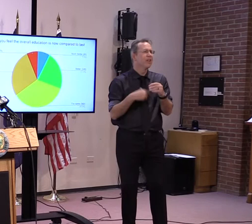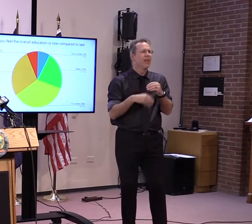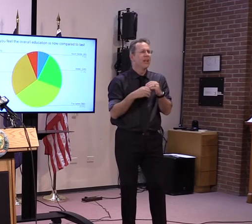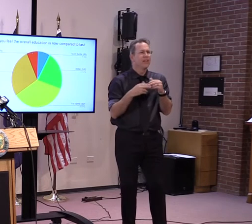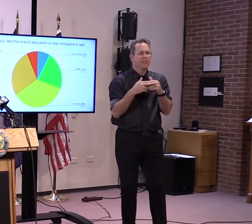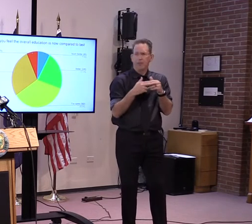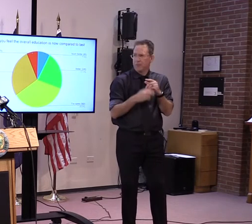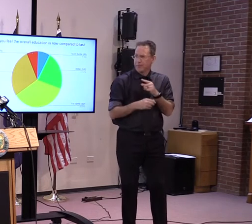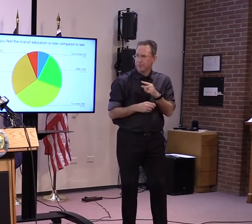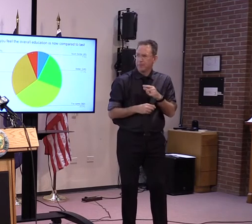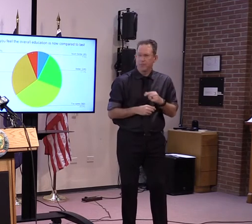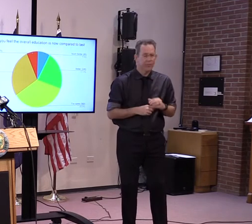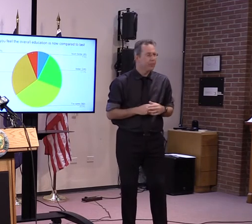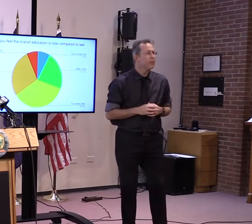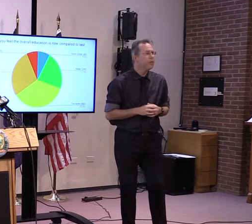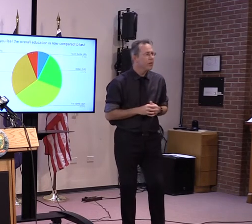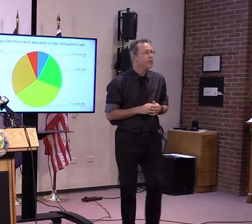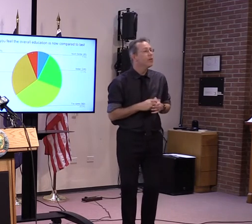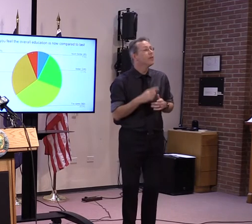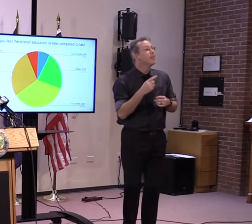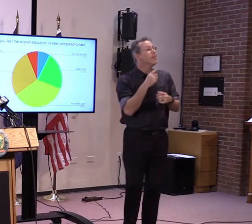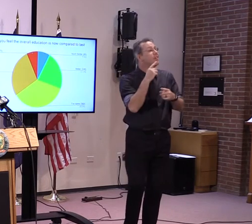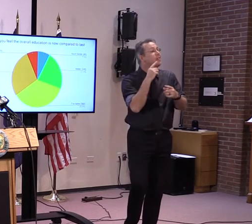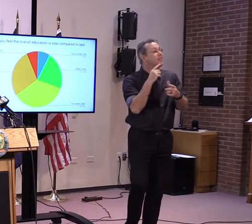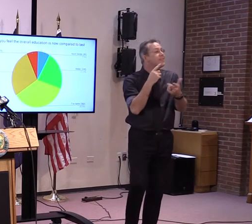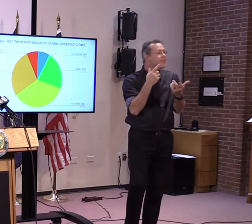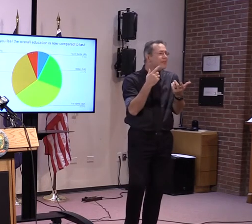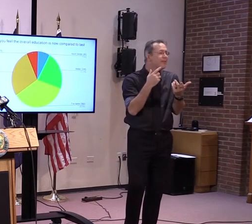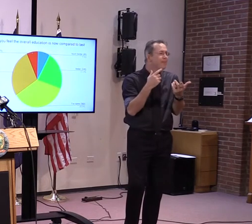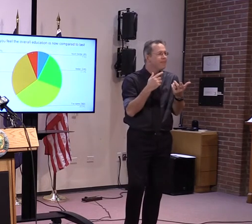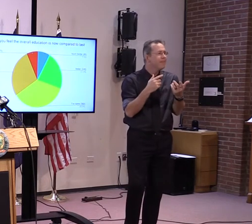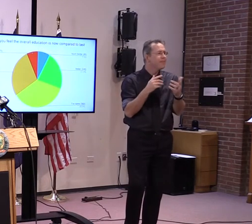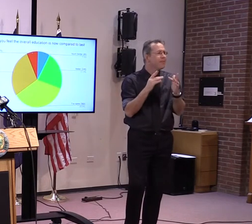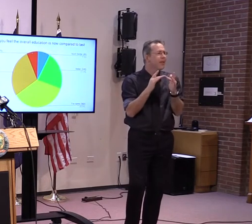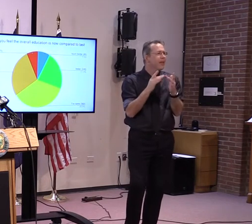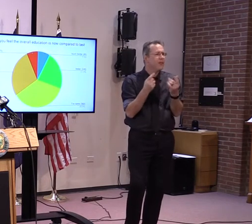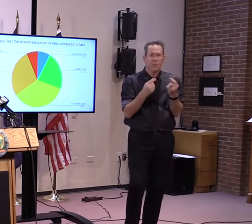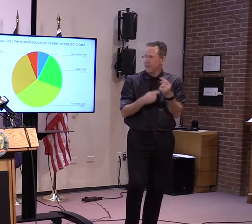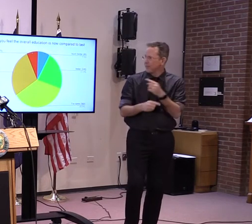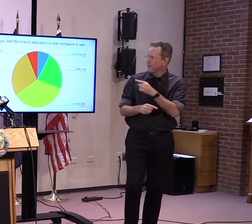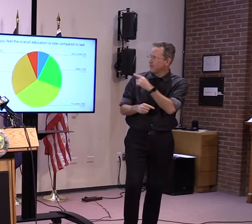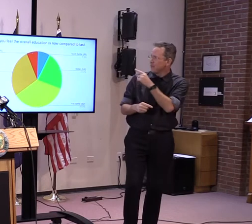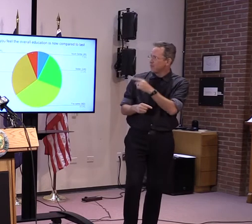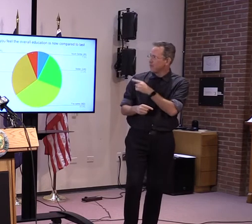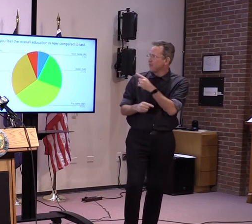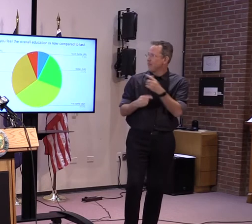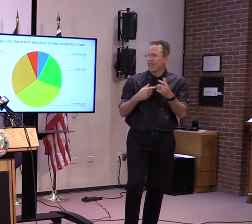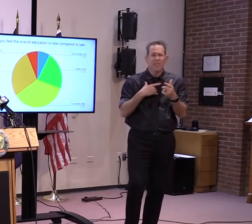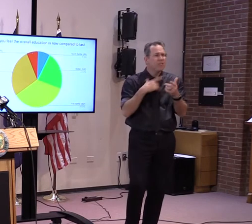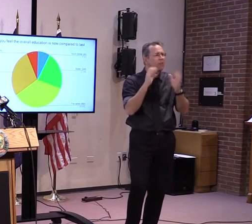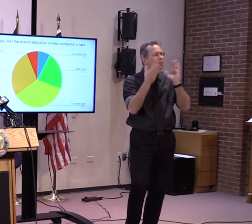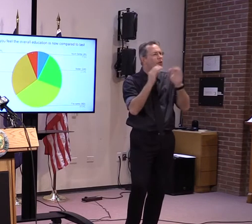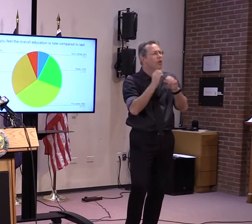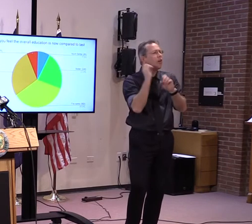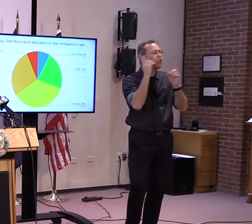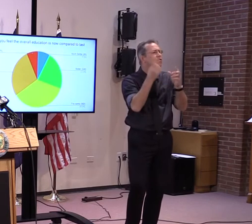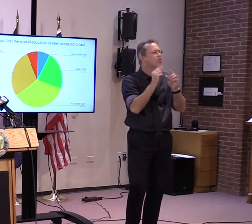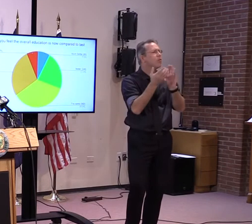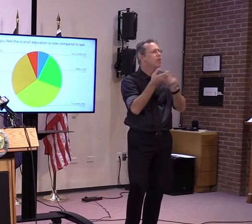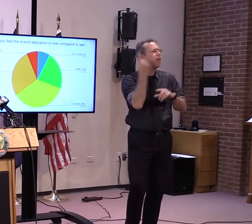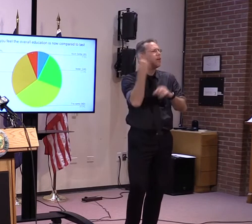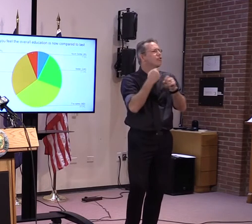learning is not at all the same as in-person learning. We can see that the majority of students feel that it's worse or much worse than